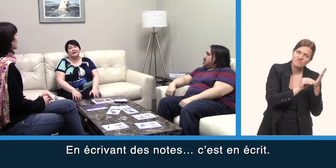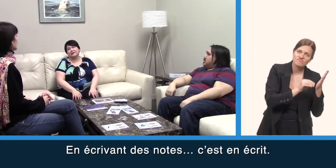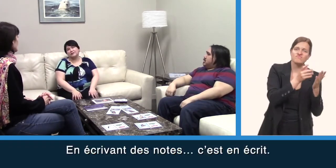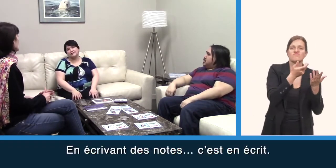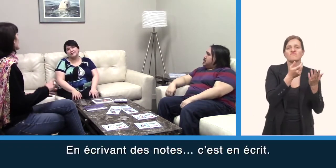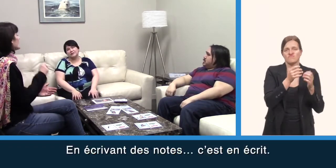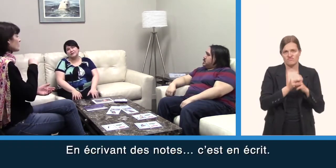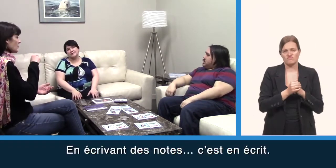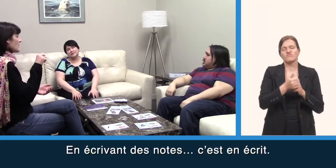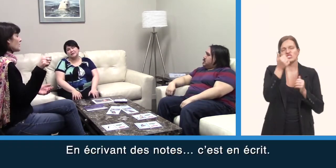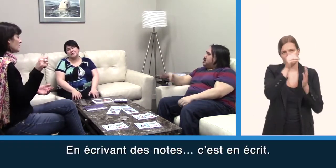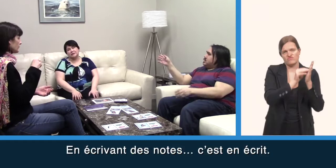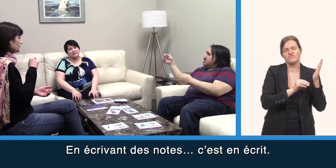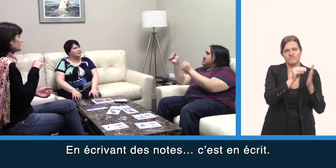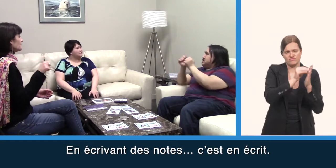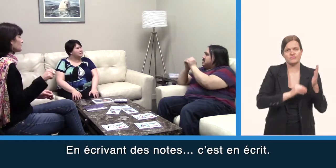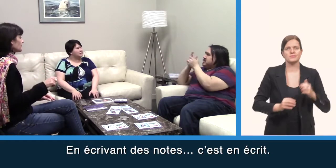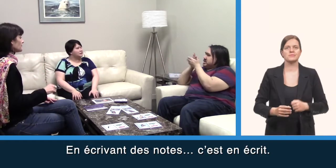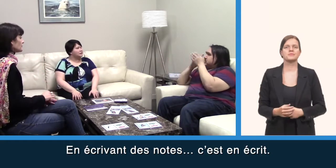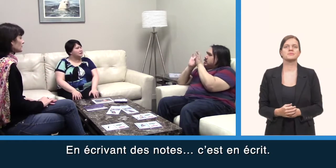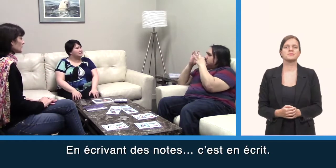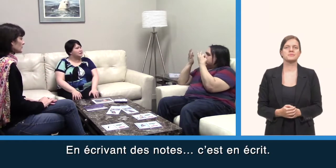Oh, writing notes. With writing.